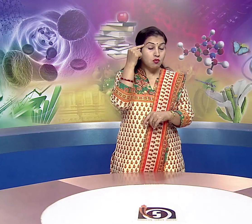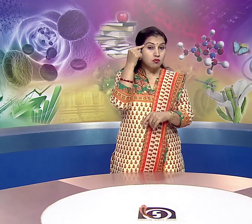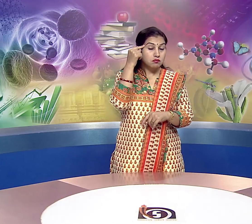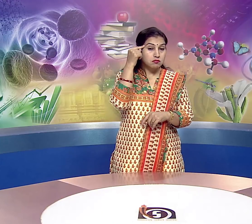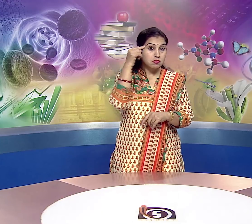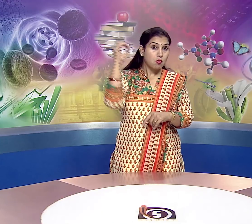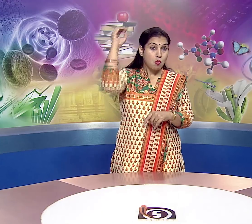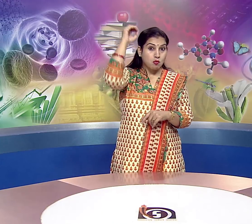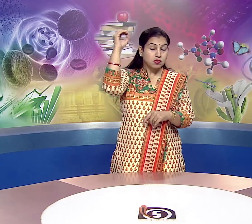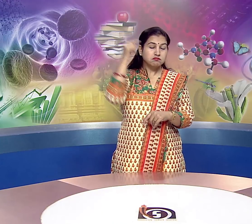beings